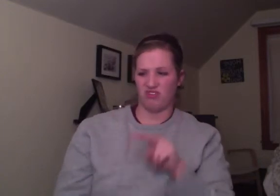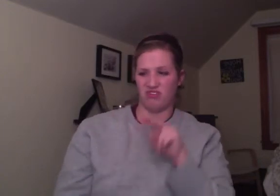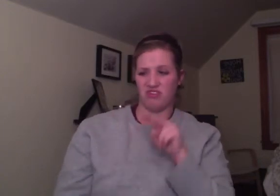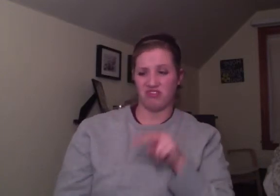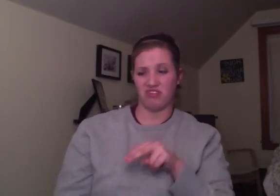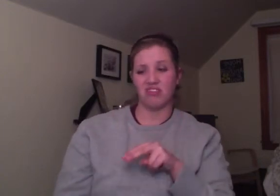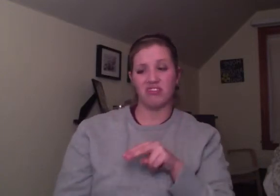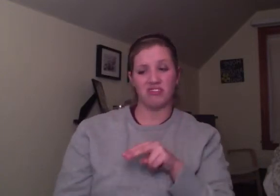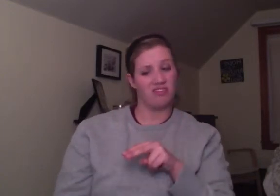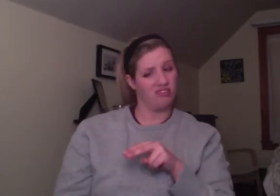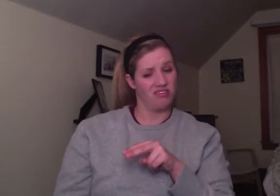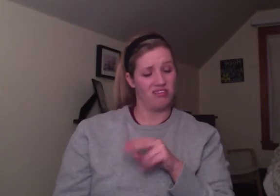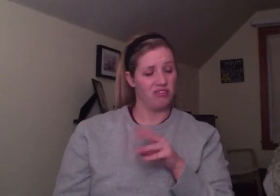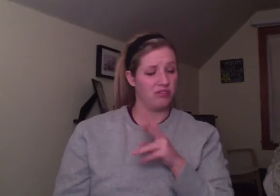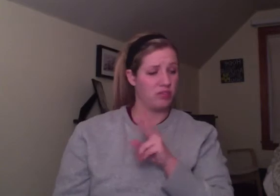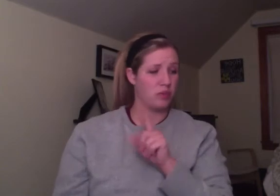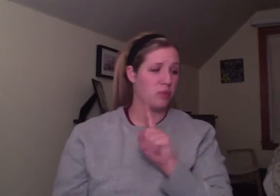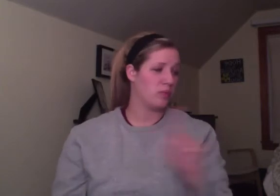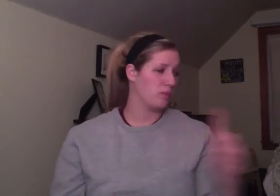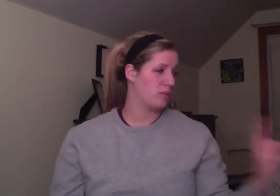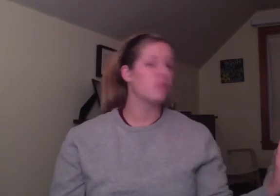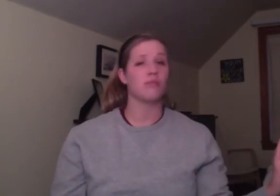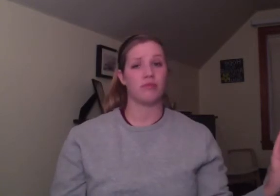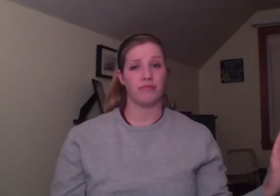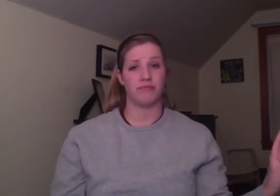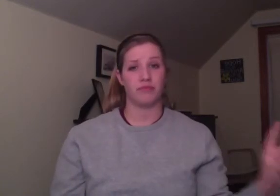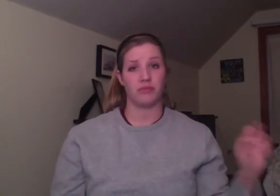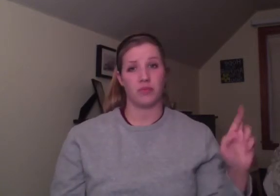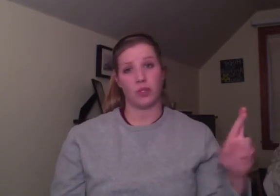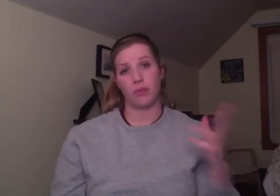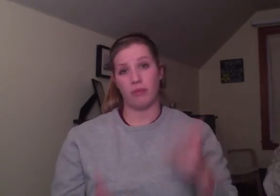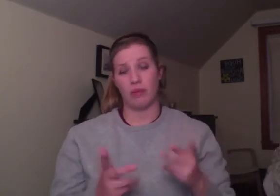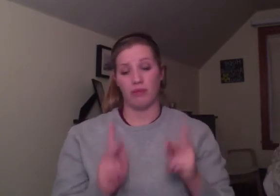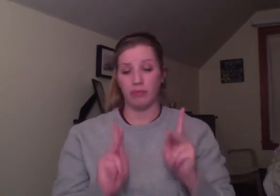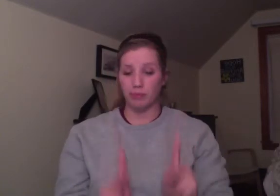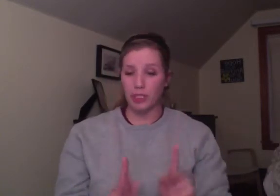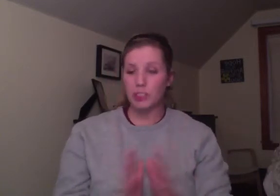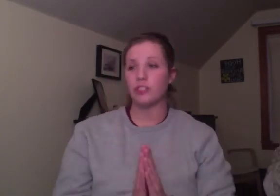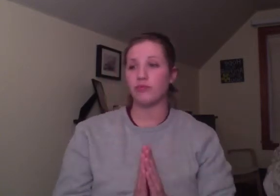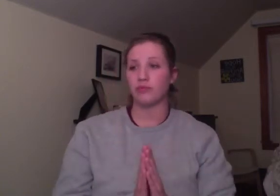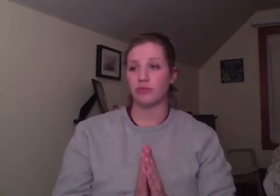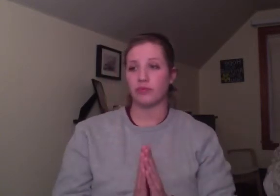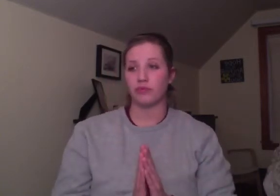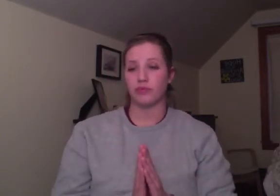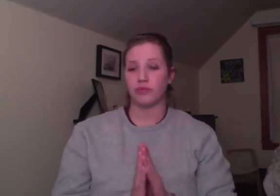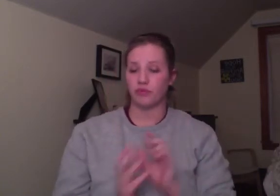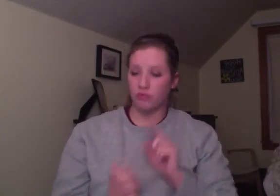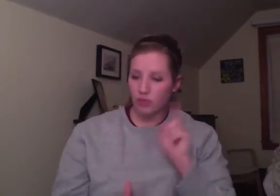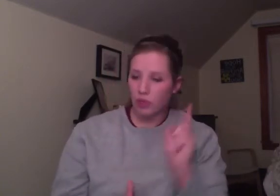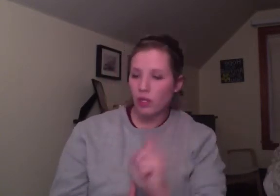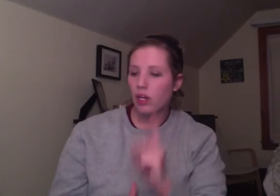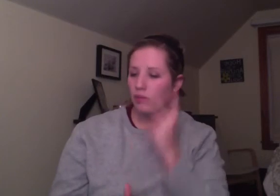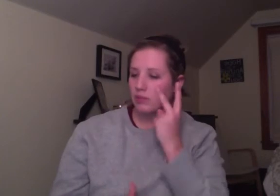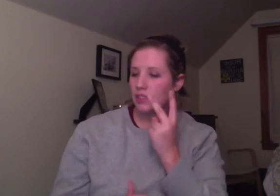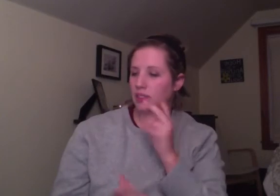and they shun it and they just walk away. Or maybe it's a person who comes up and they're viewing this photograph, and as they're viewing it,